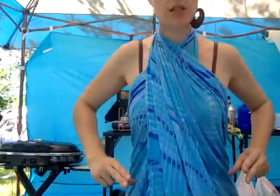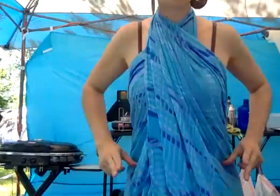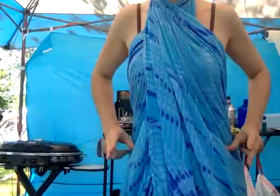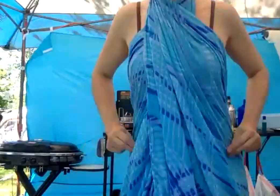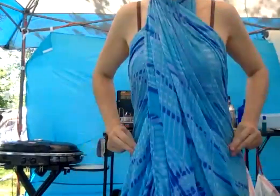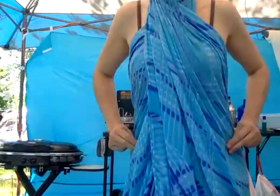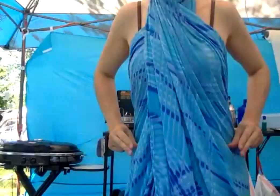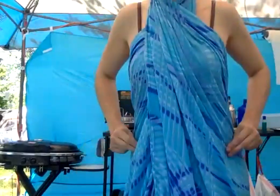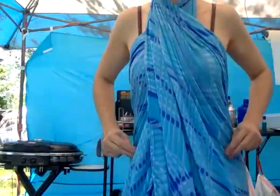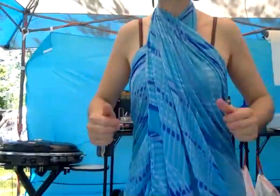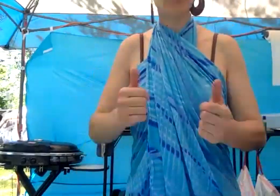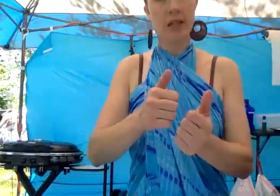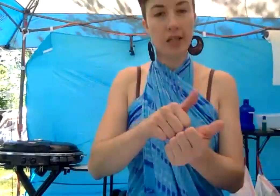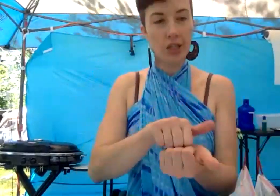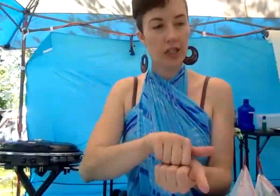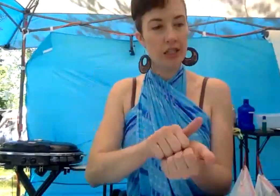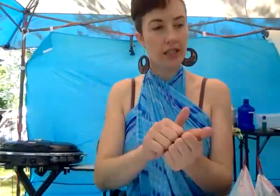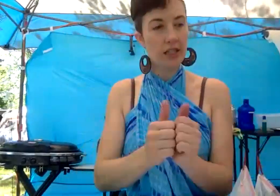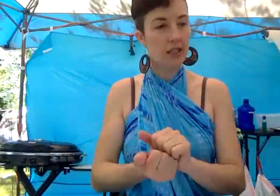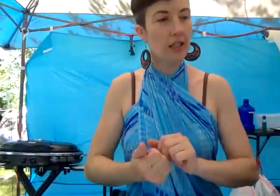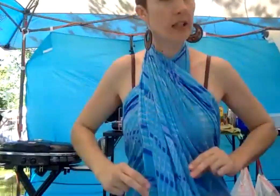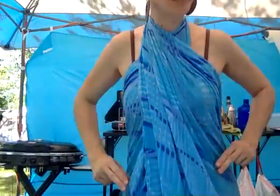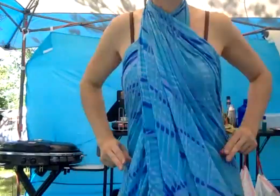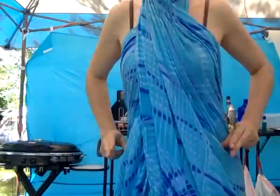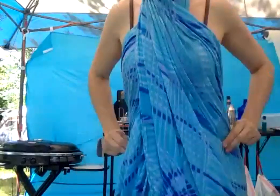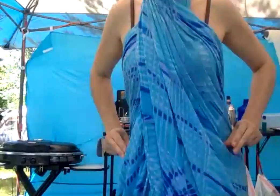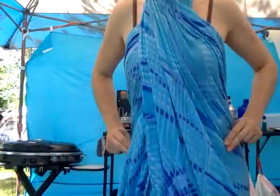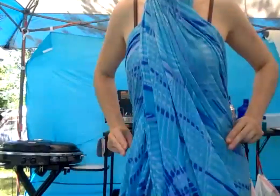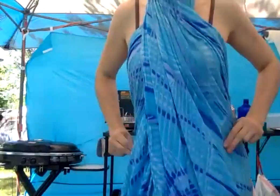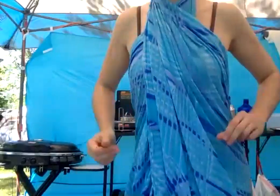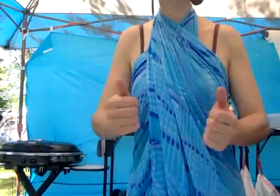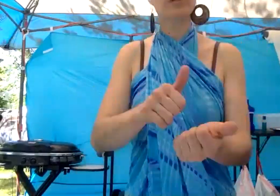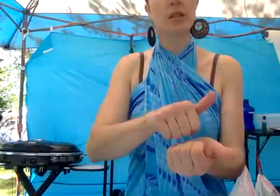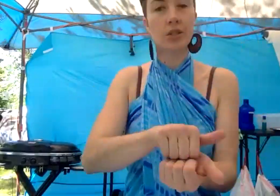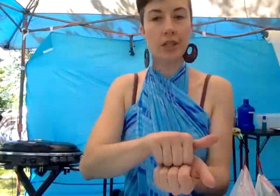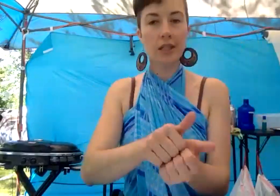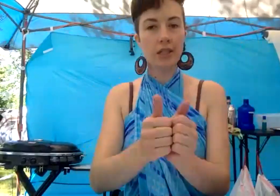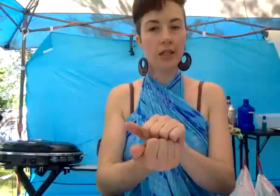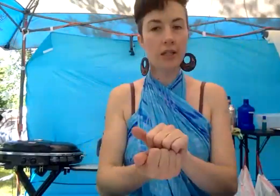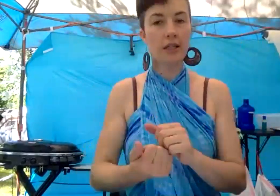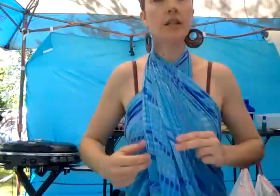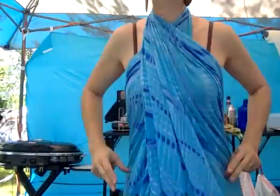change our diaper, change our diaper, change